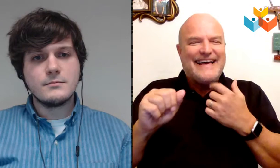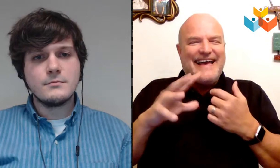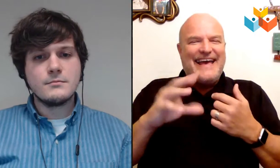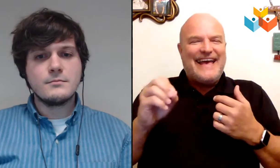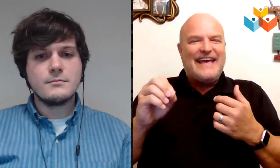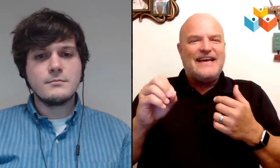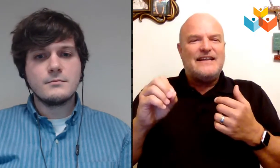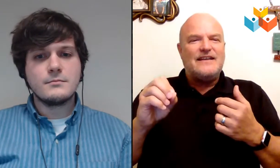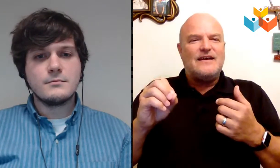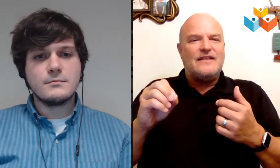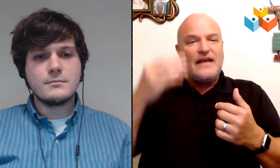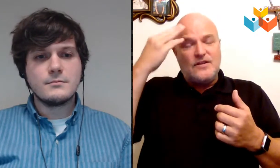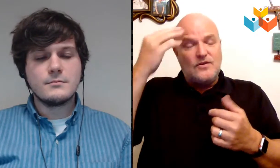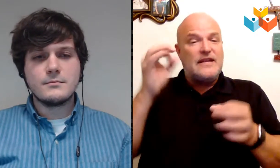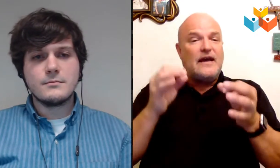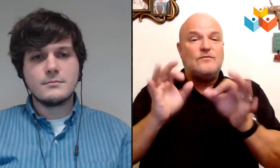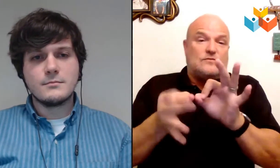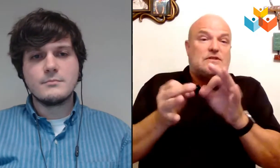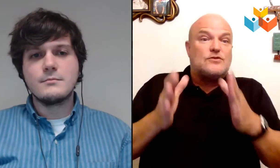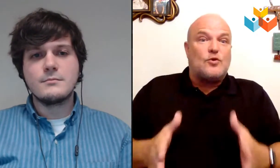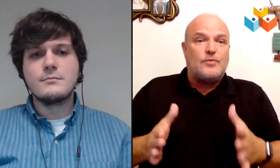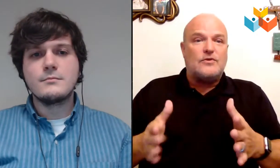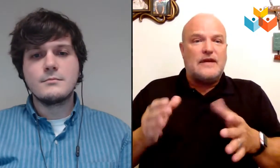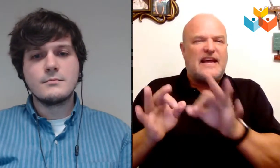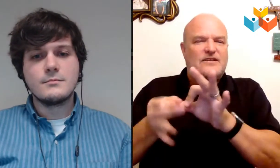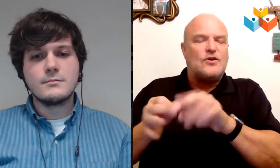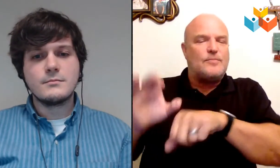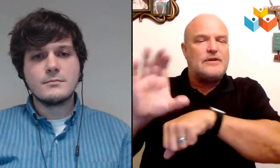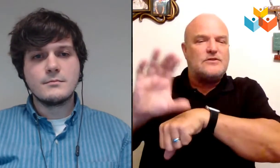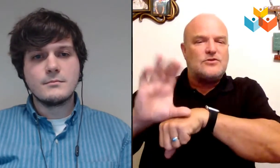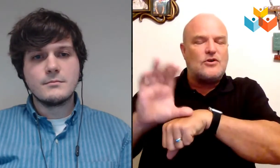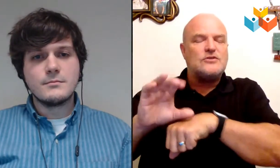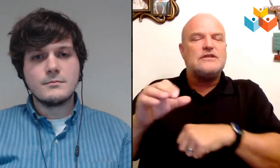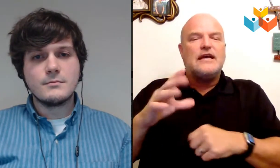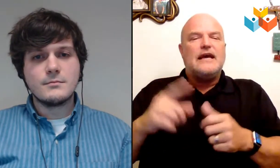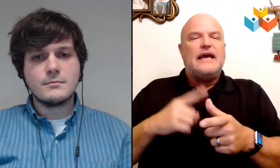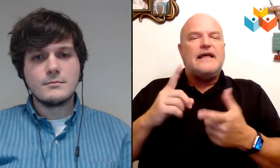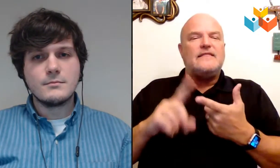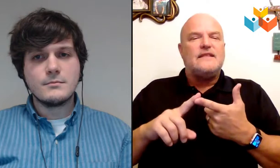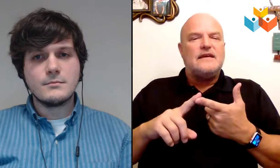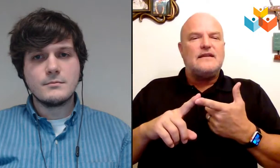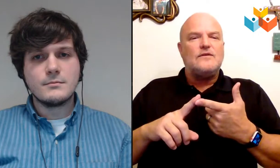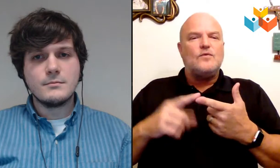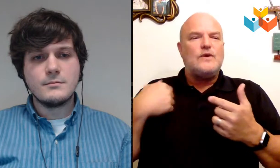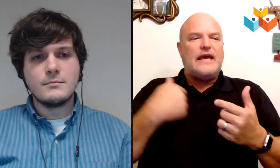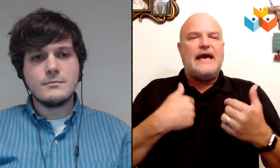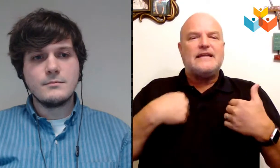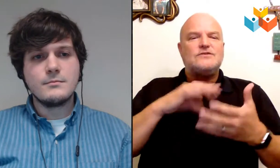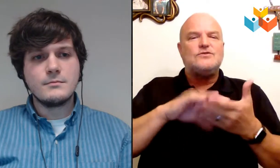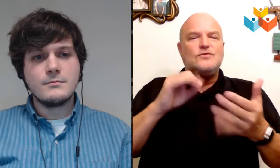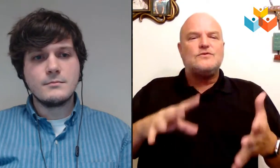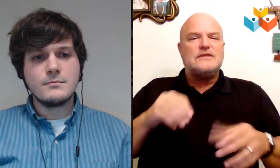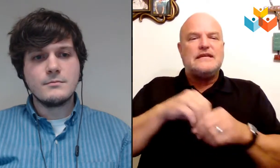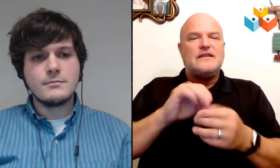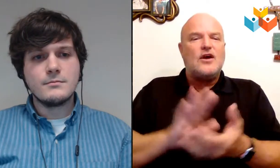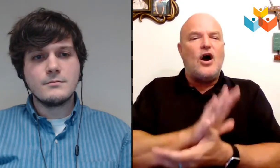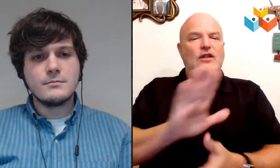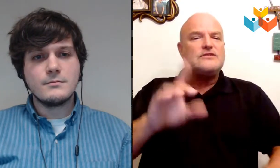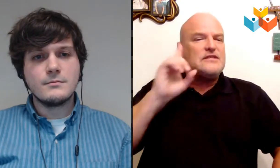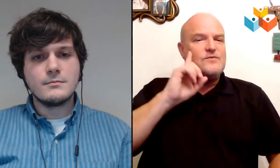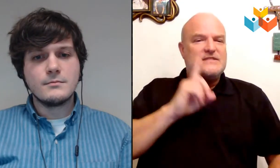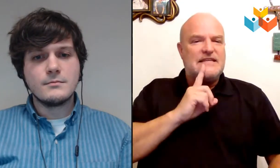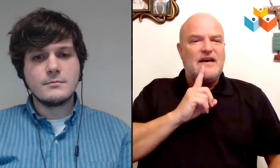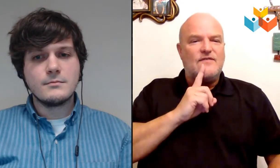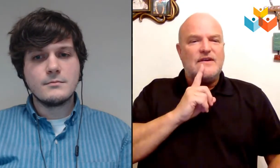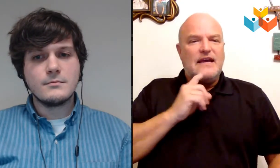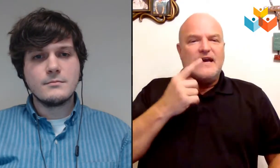Virginia, and they knew that I was an interpreter, and I interpreted in church. And then we had a student in the